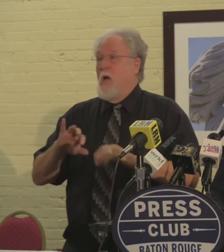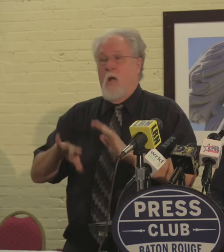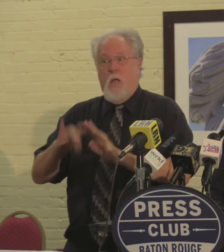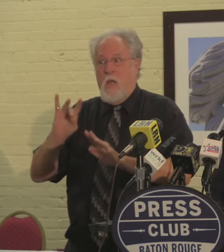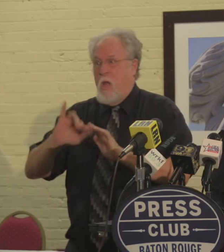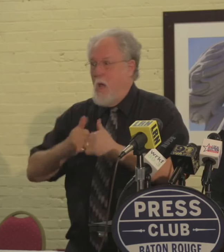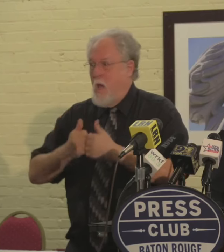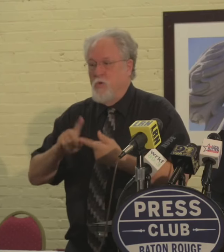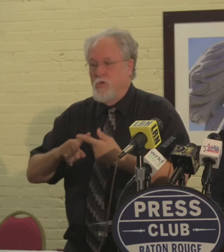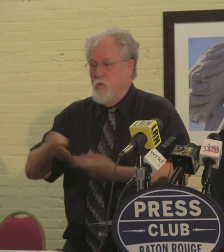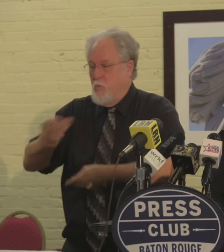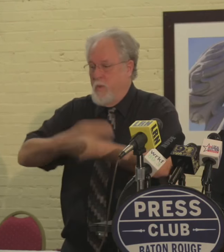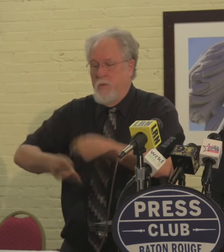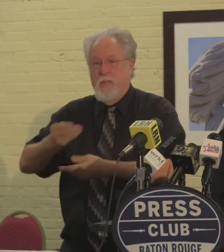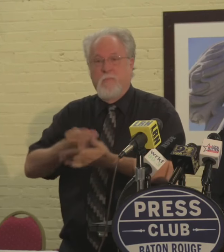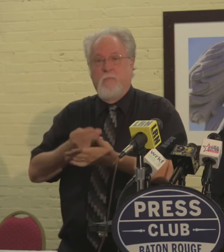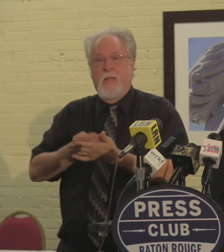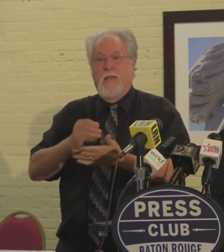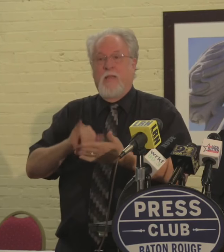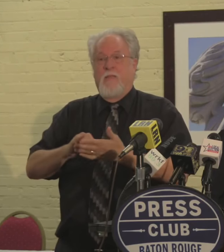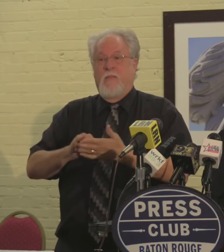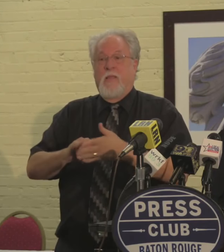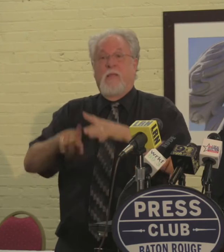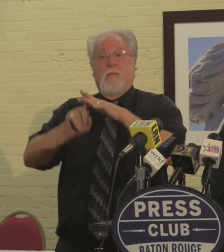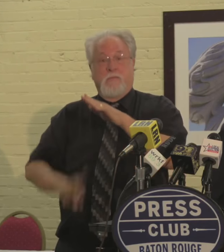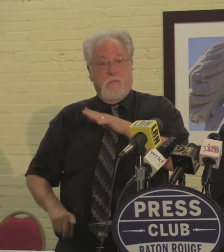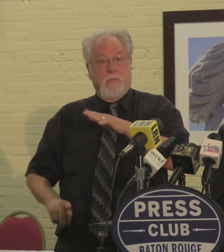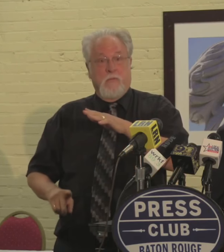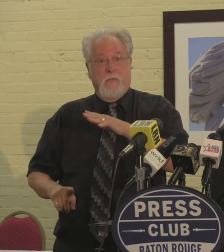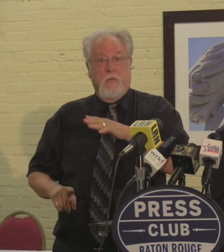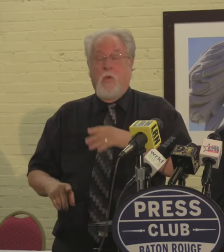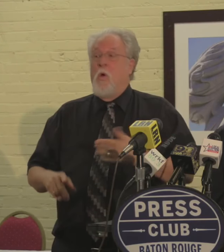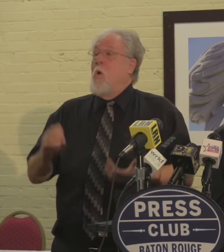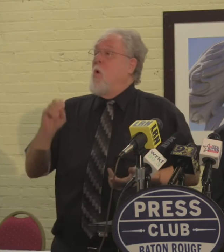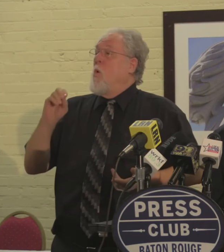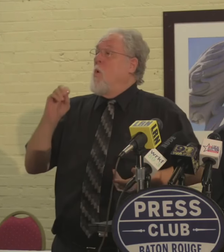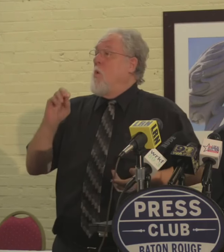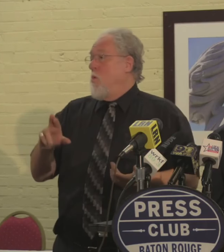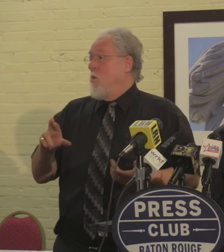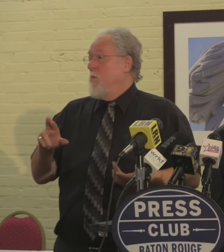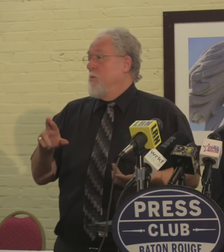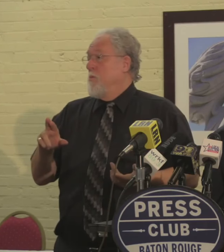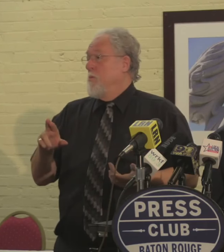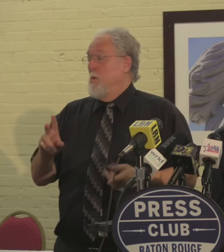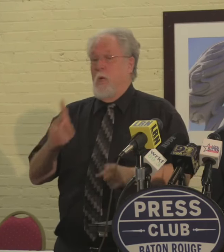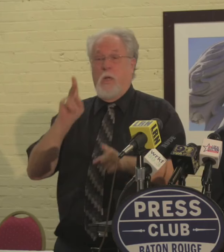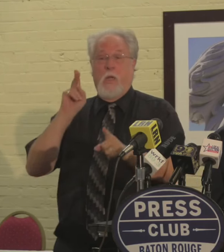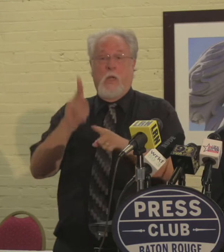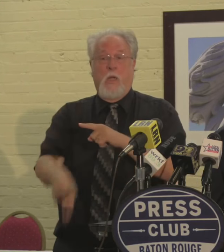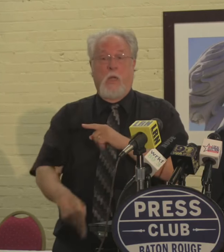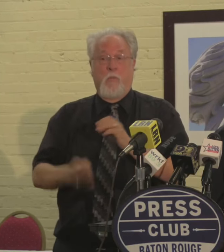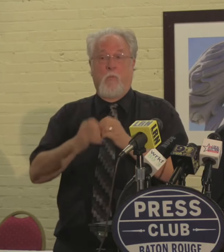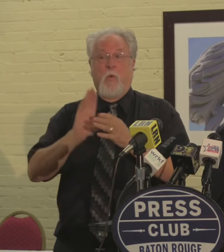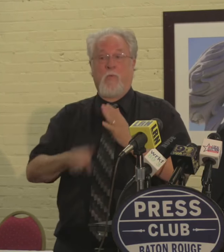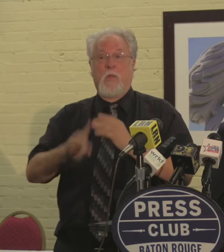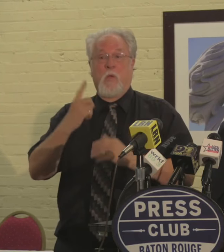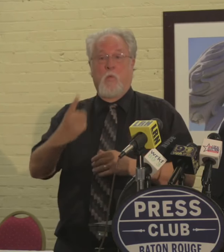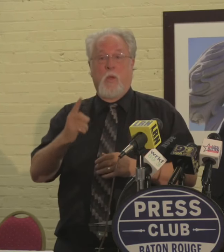way to replace the revenue that's fallen off the books, or to cut more than $1